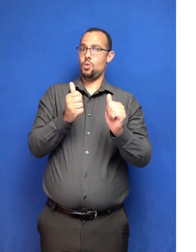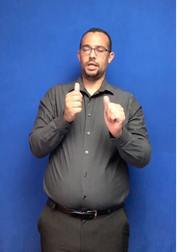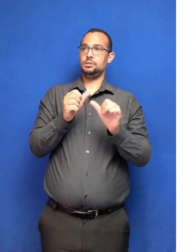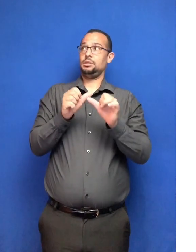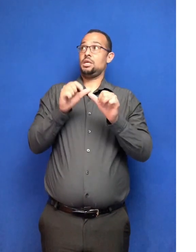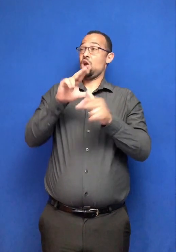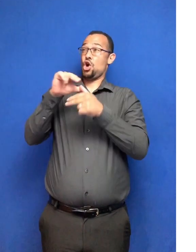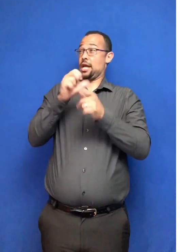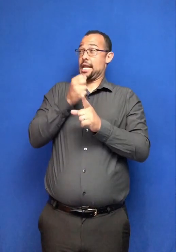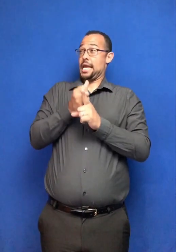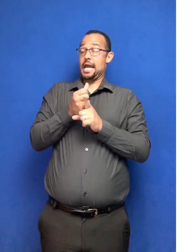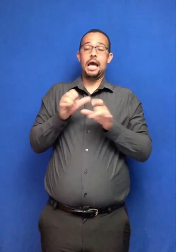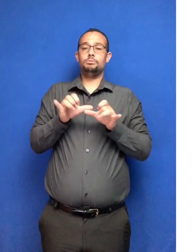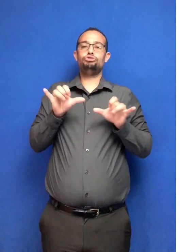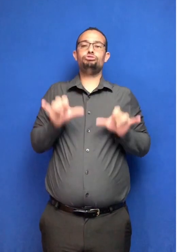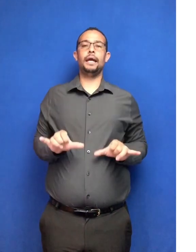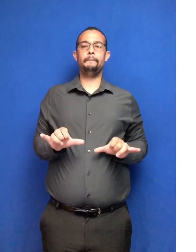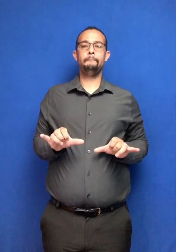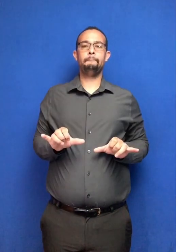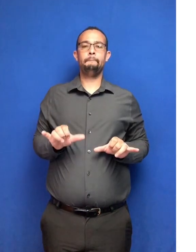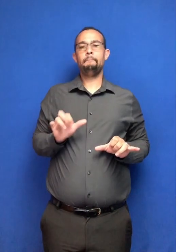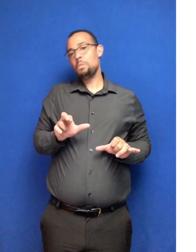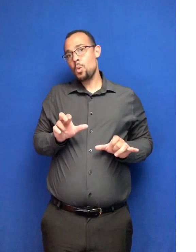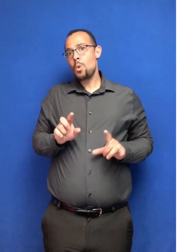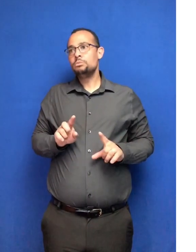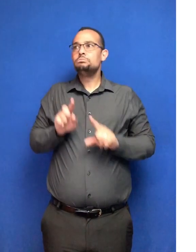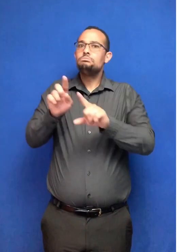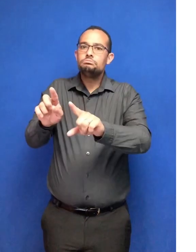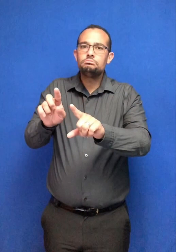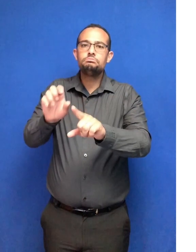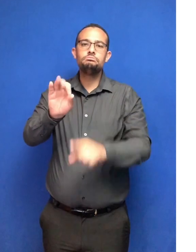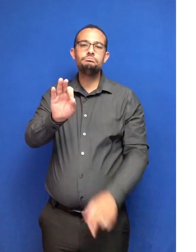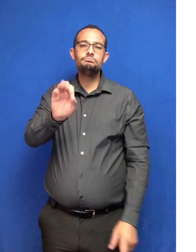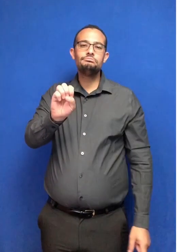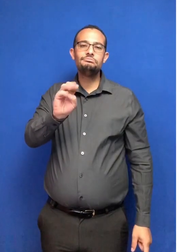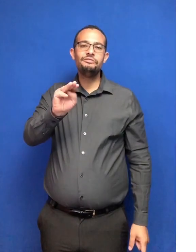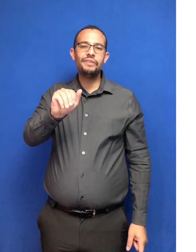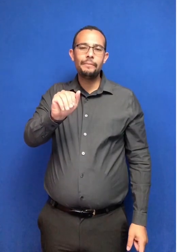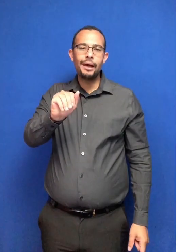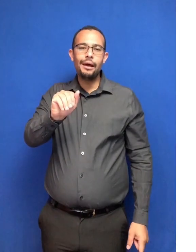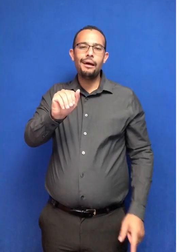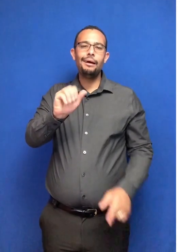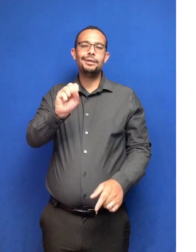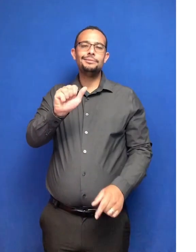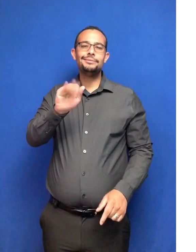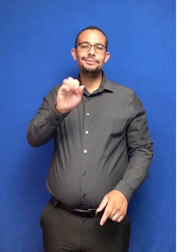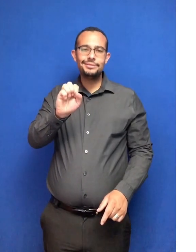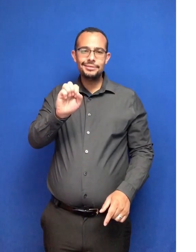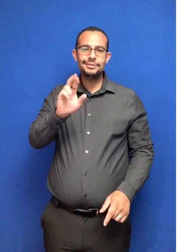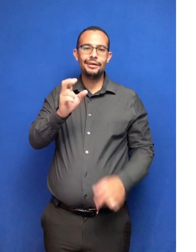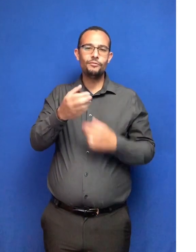or you just need to shelter, you can go to a FEMA safe room or an ICC 500 storm